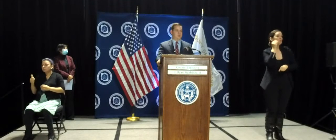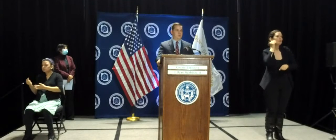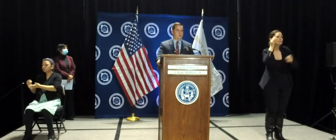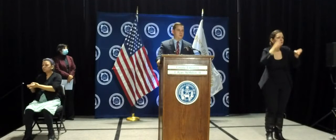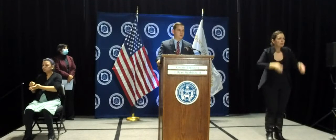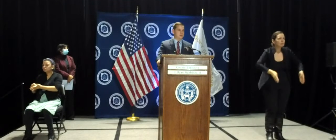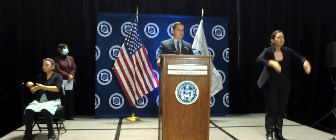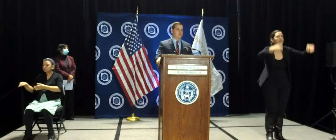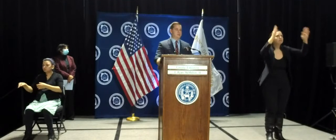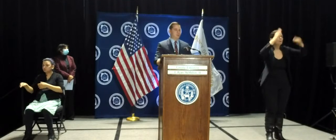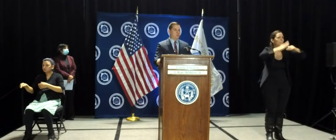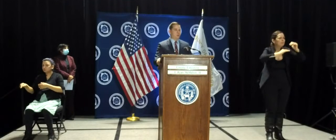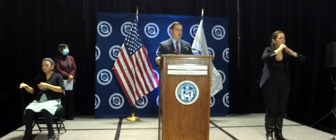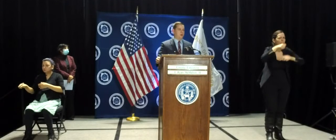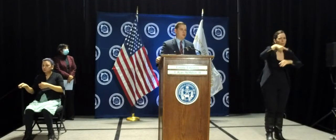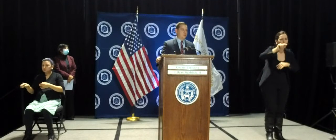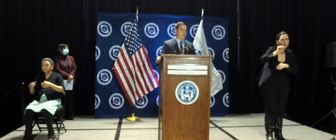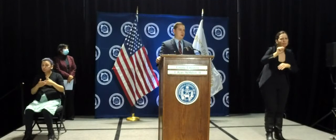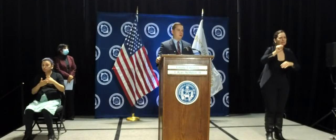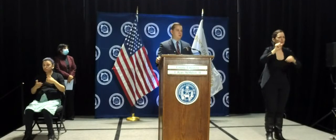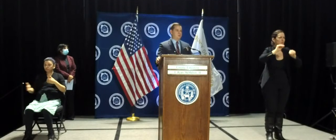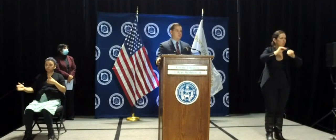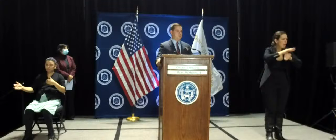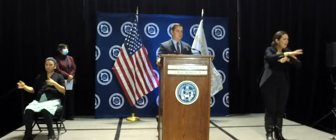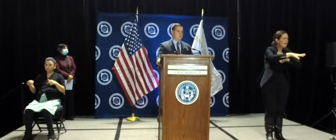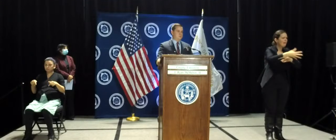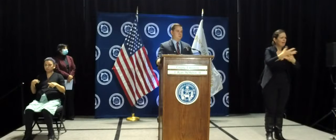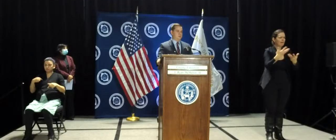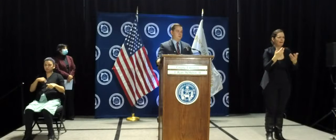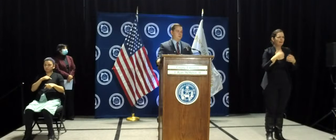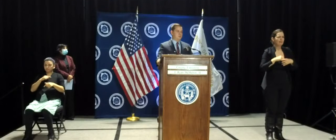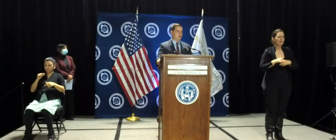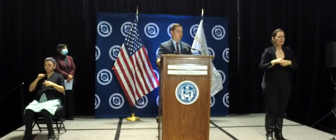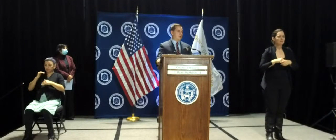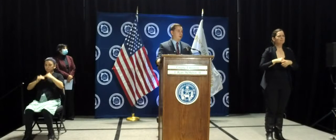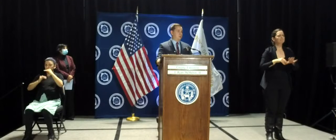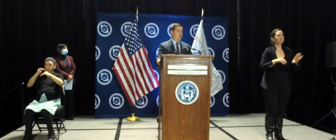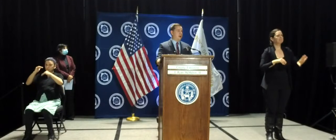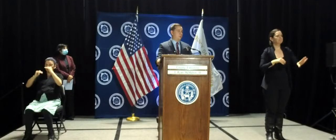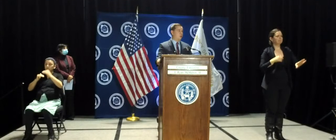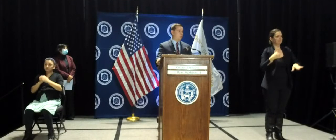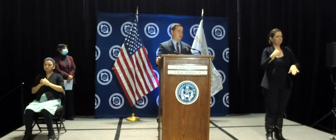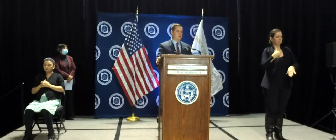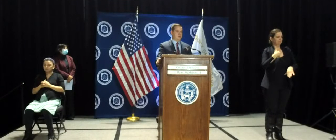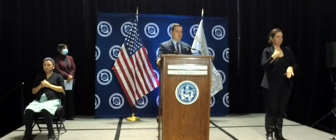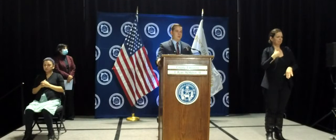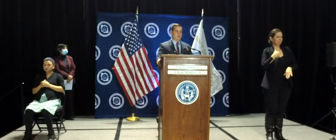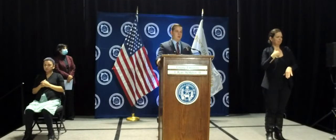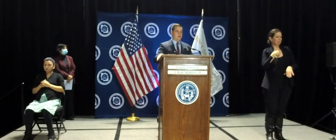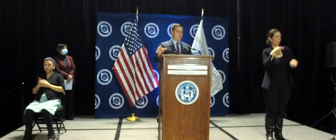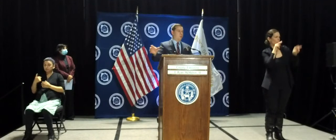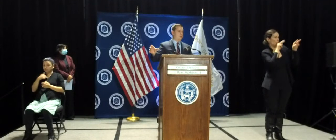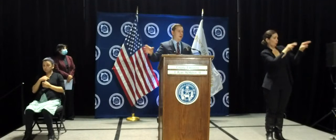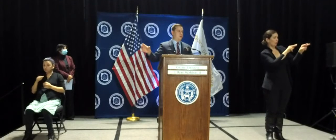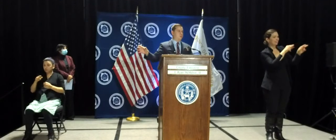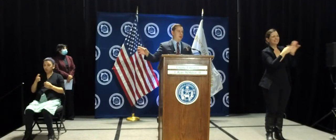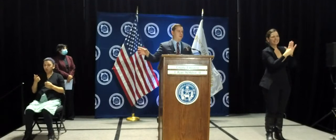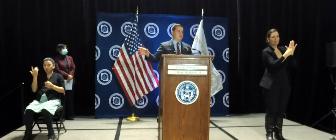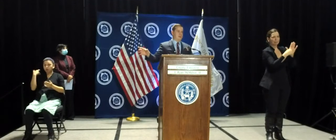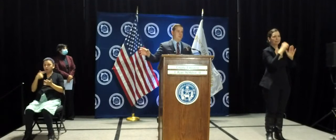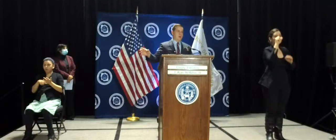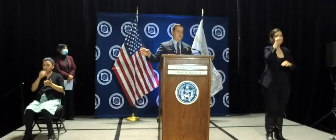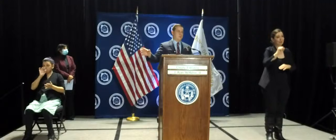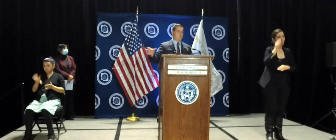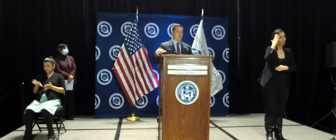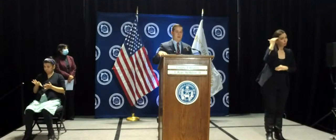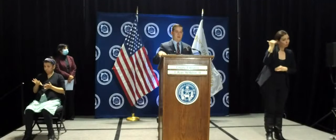South Korea, but that's the example where they did this very well. They kept their economy open, meaning other public health impacts